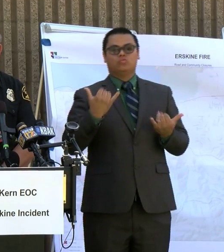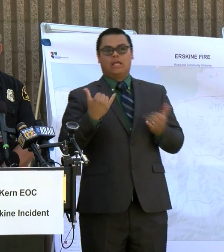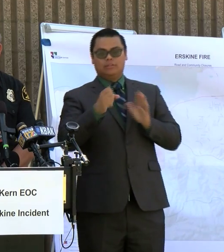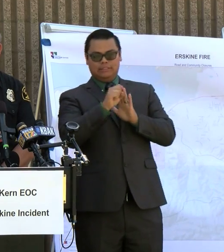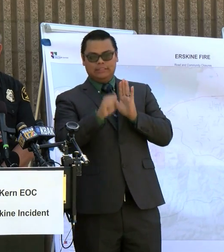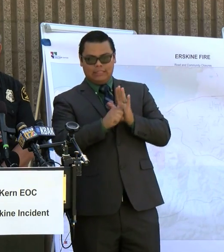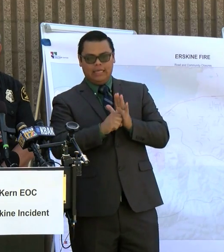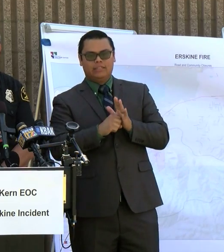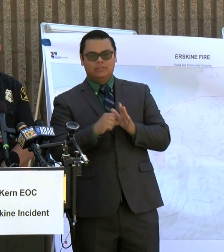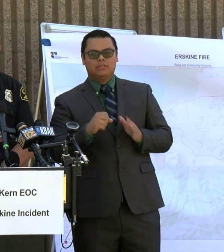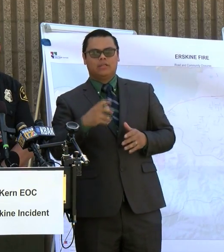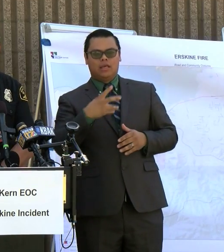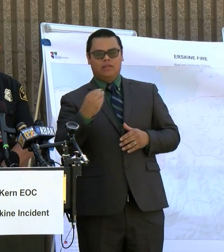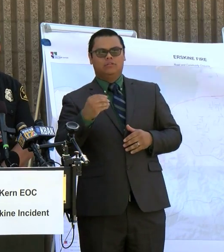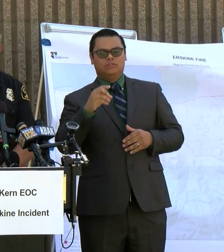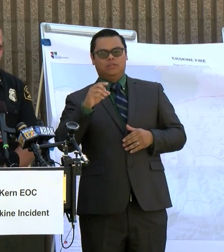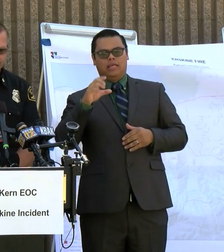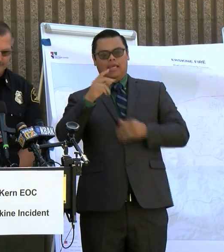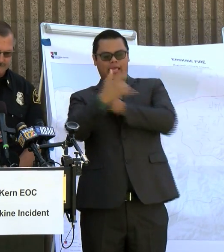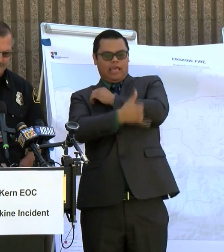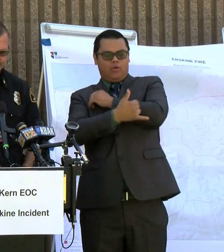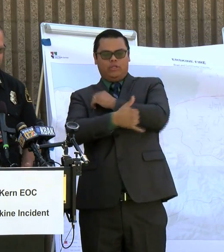at this time.